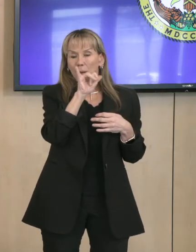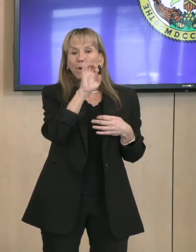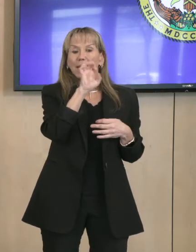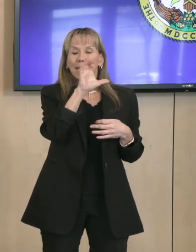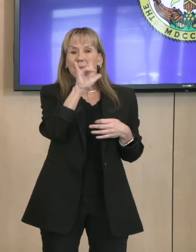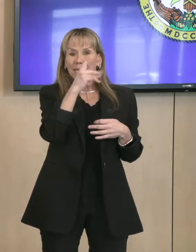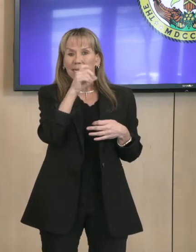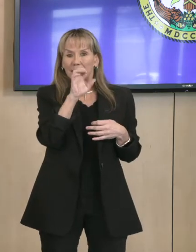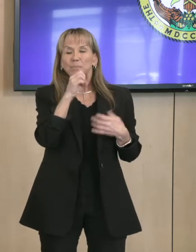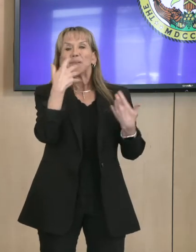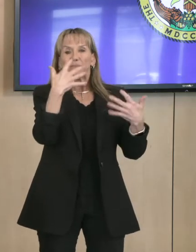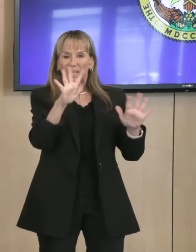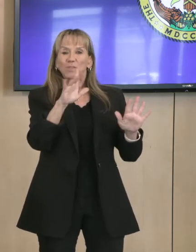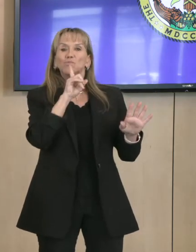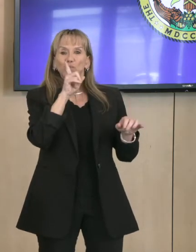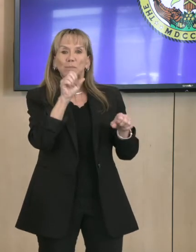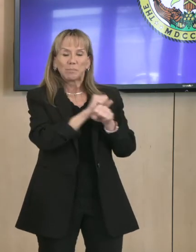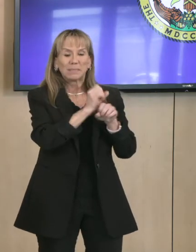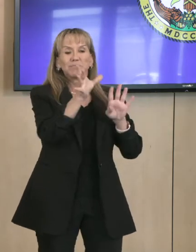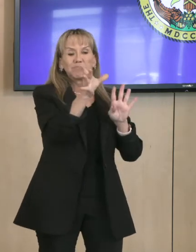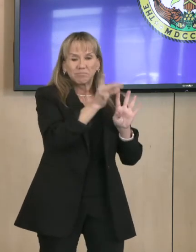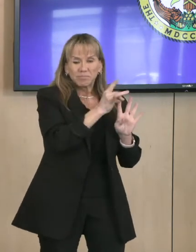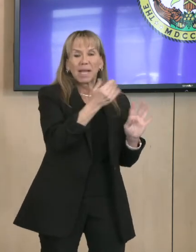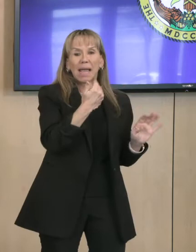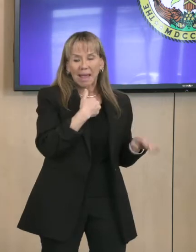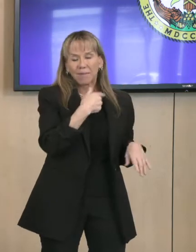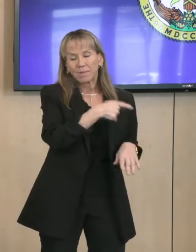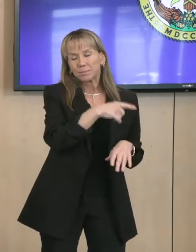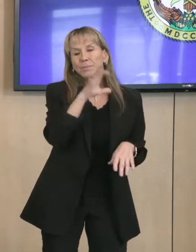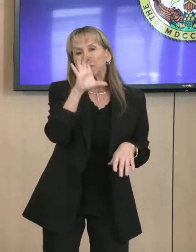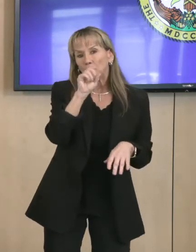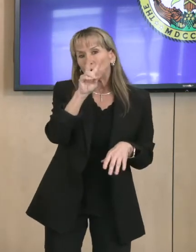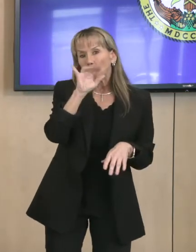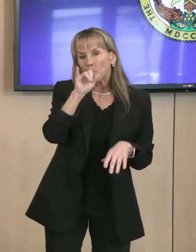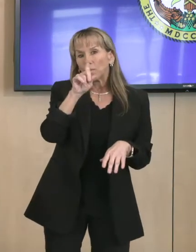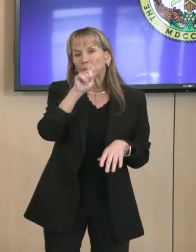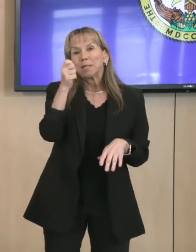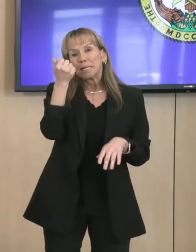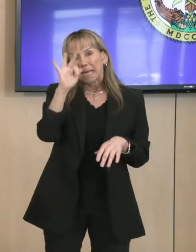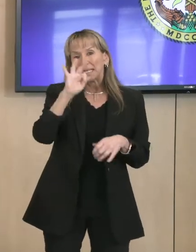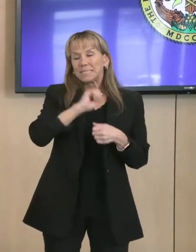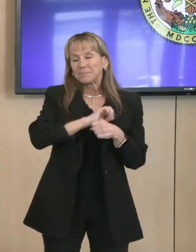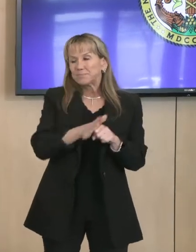I'll answer questions later time, and I'll turn it back over to the supervisor.